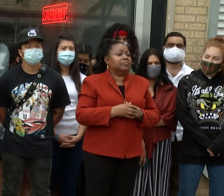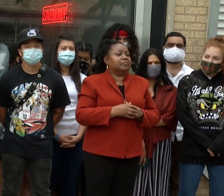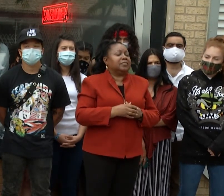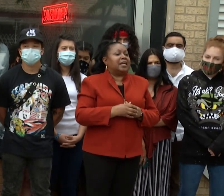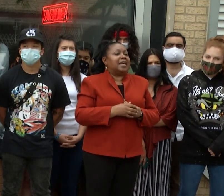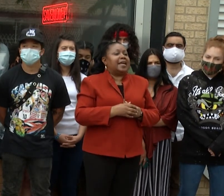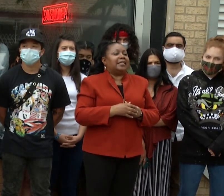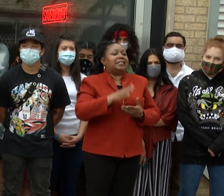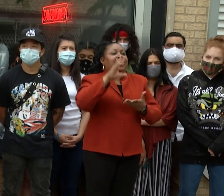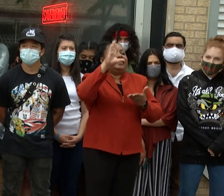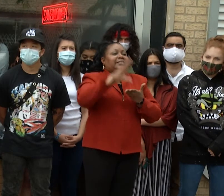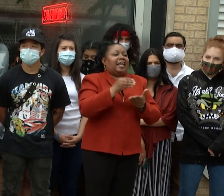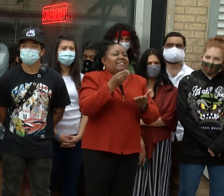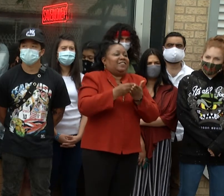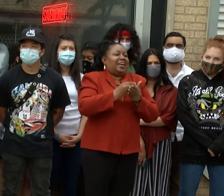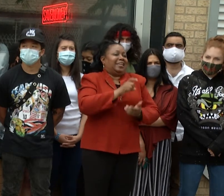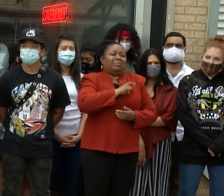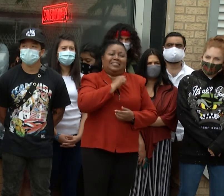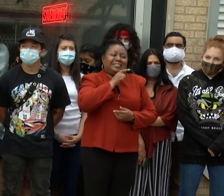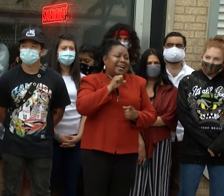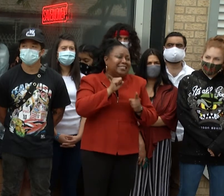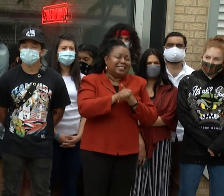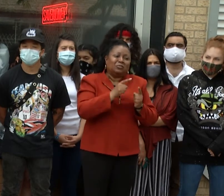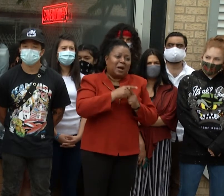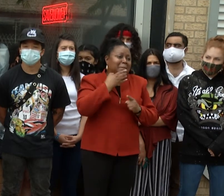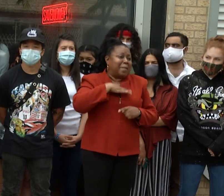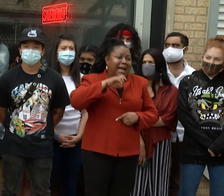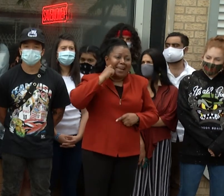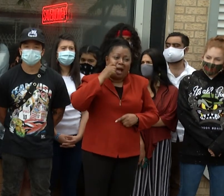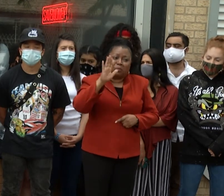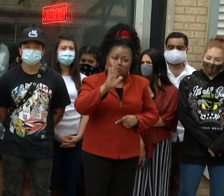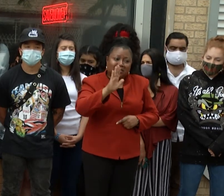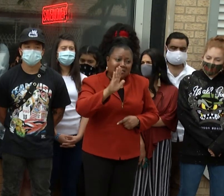is defunding police. This is not a situation of bad apples.